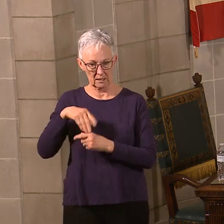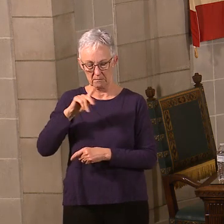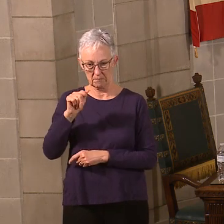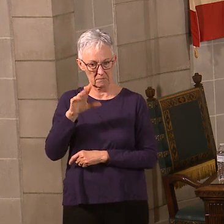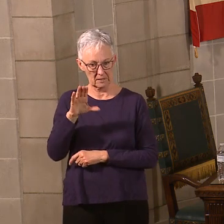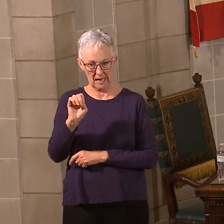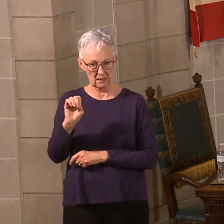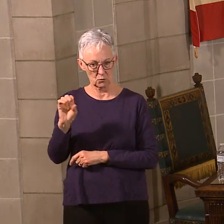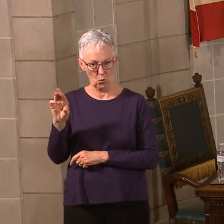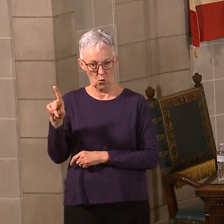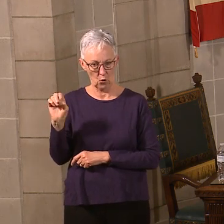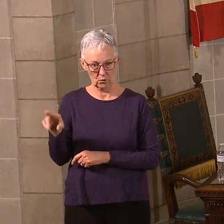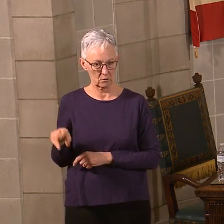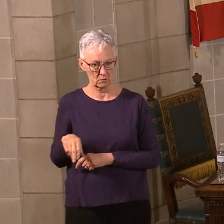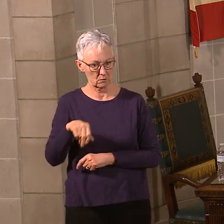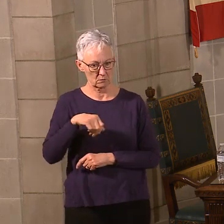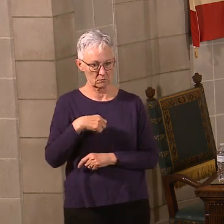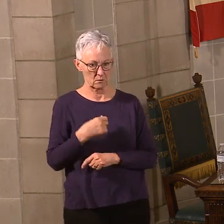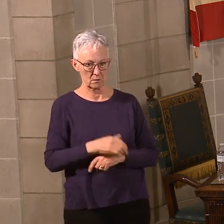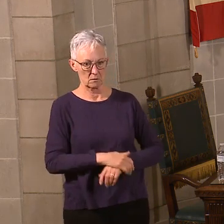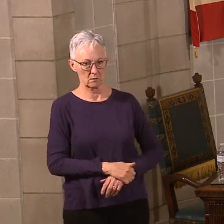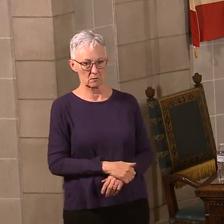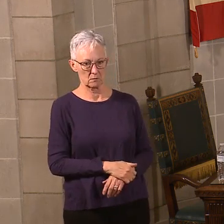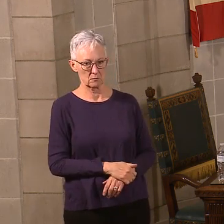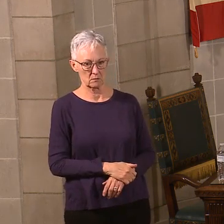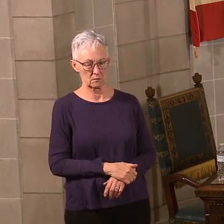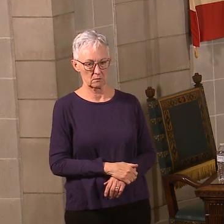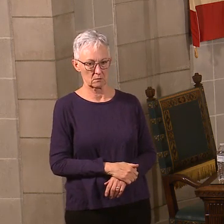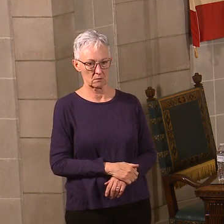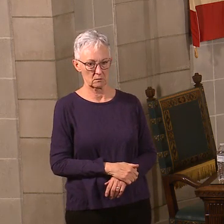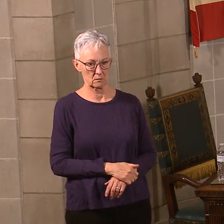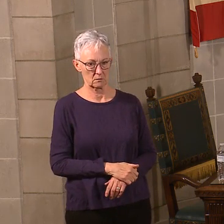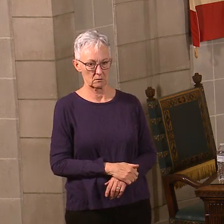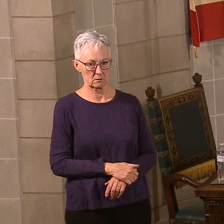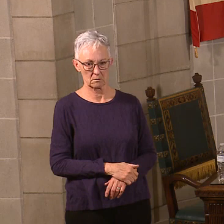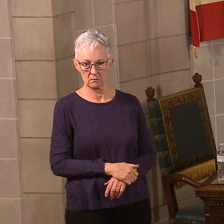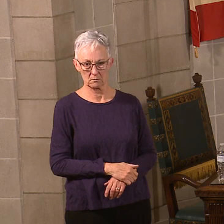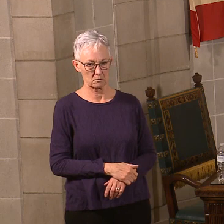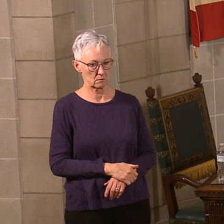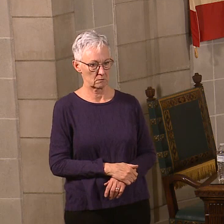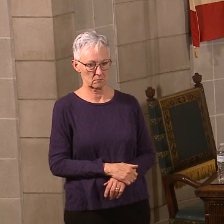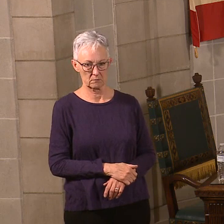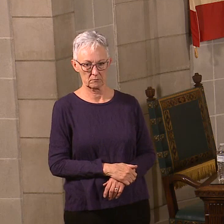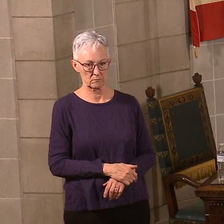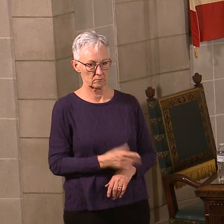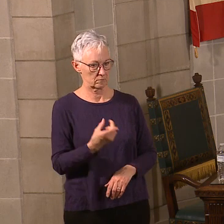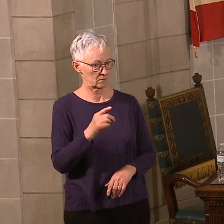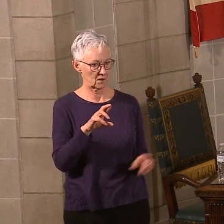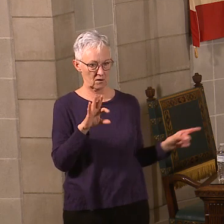Go ahead, Martha, go ahead. I'm sorry. I mean, Dr. Fauci did not mention that at all.